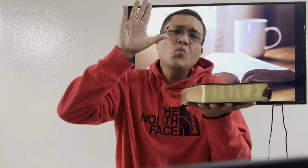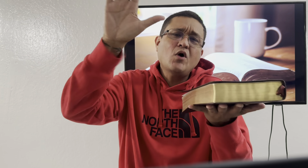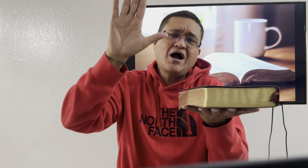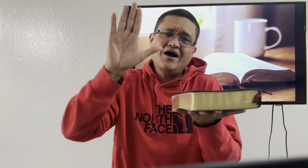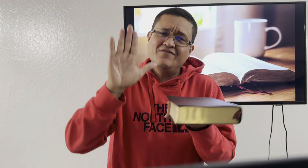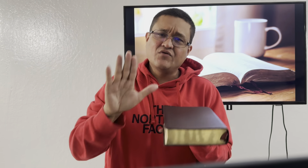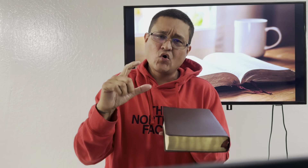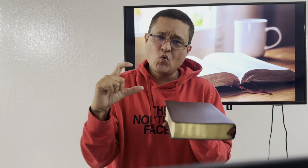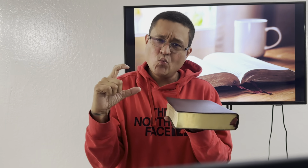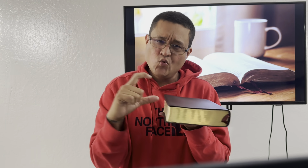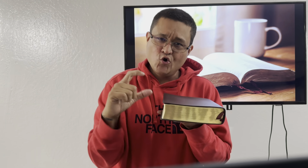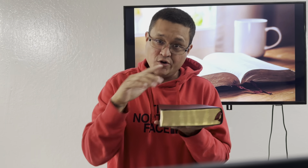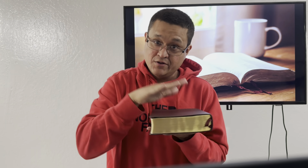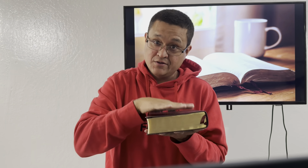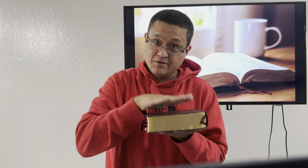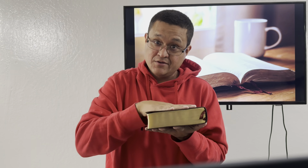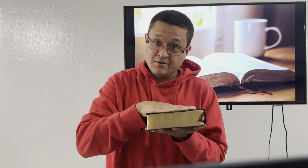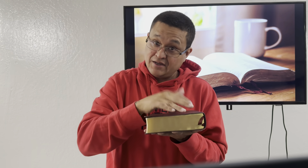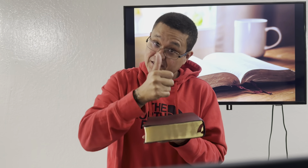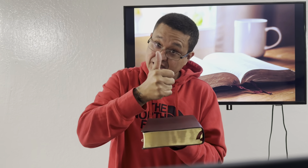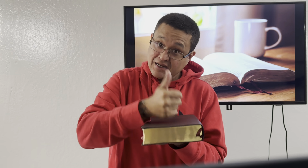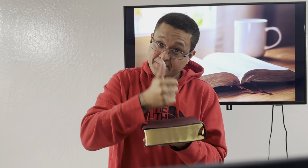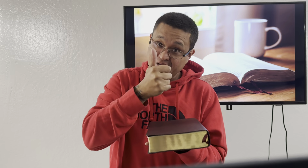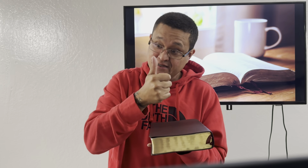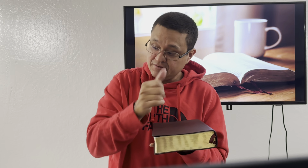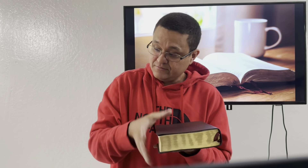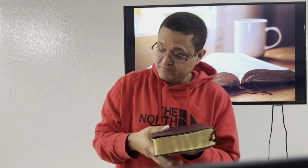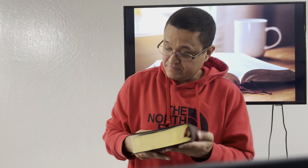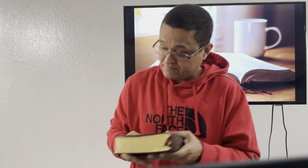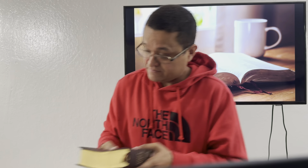This is the wonderful word. Amen.